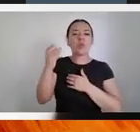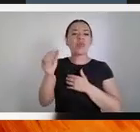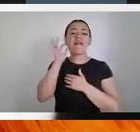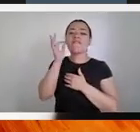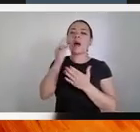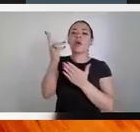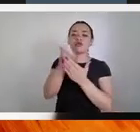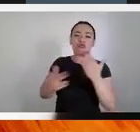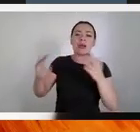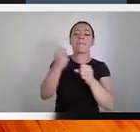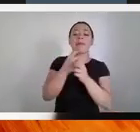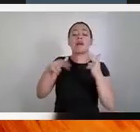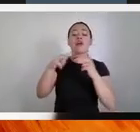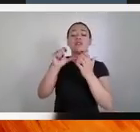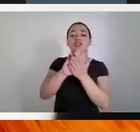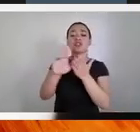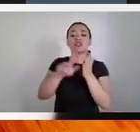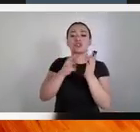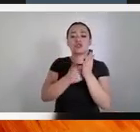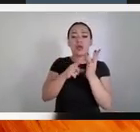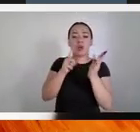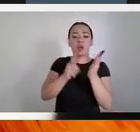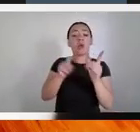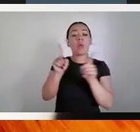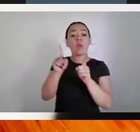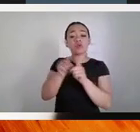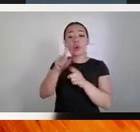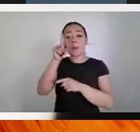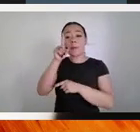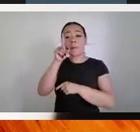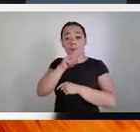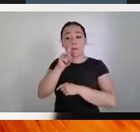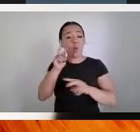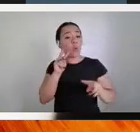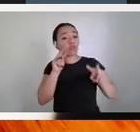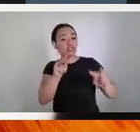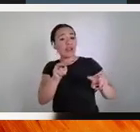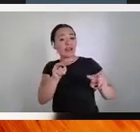speaking. The profiles of audience members watching can be seen in the foreground of the photograph.